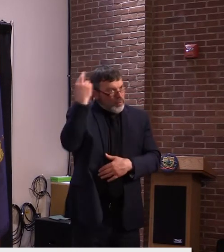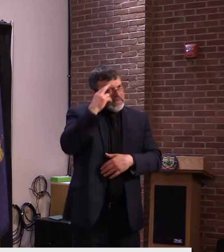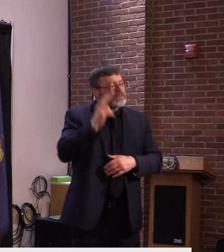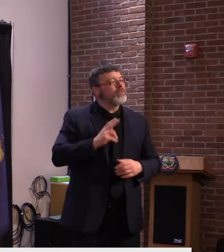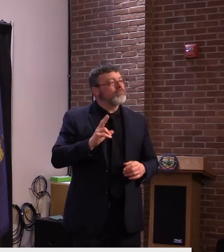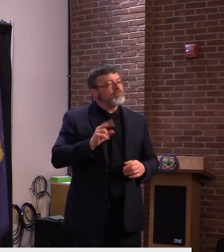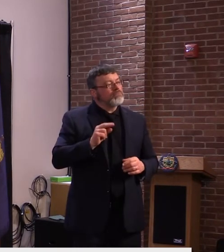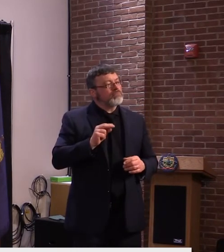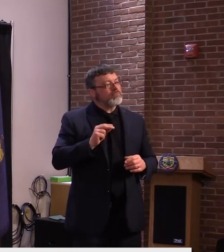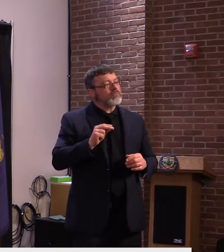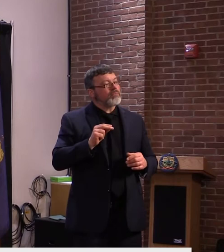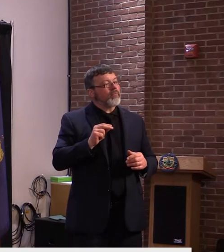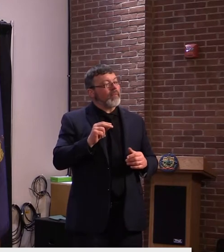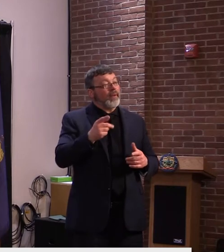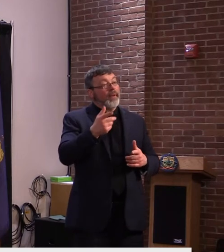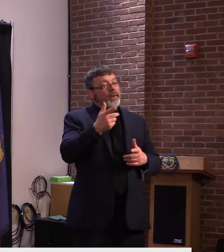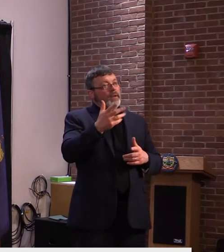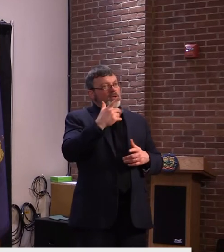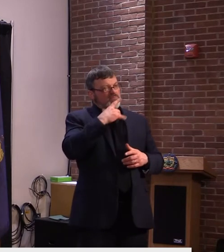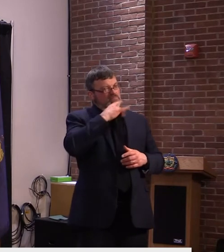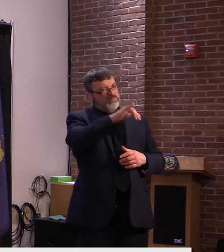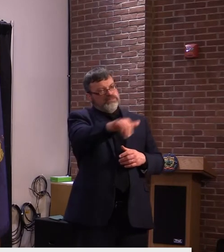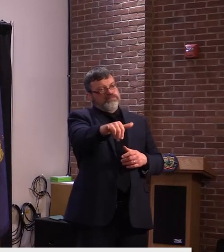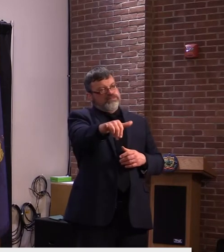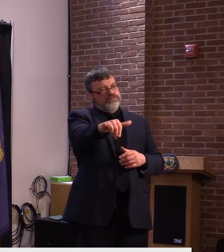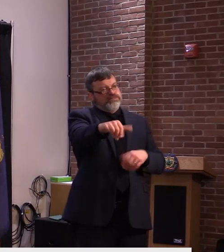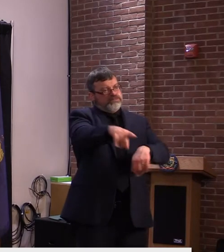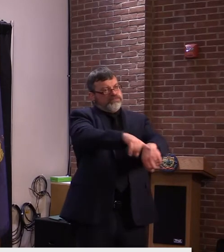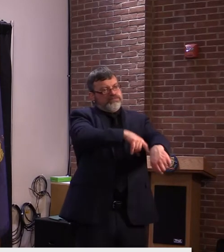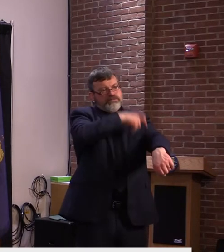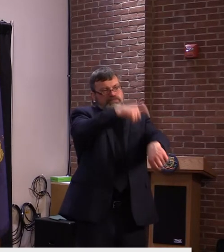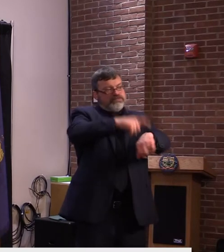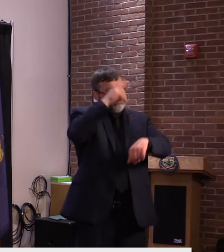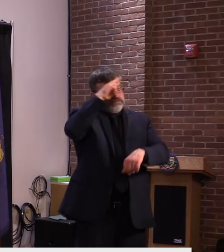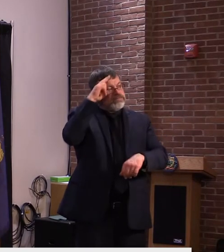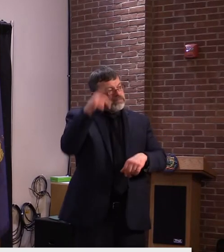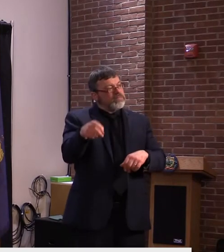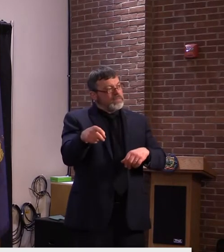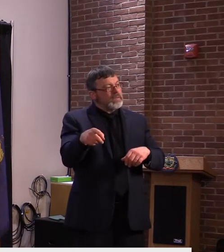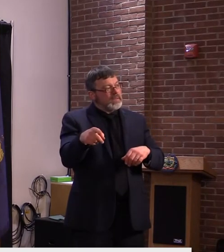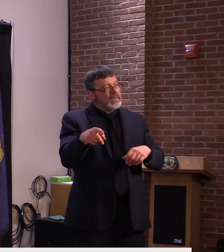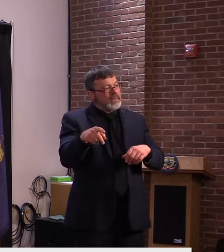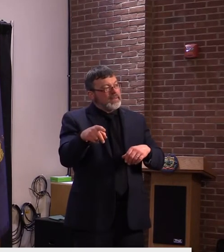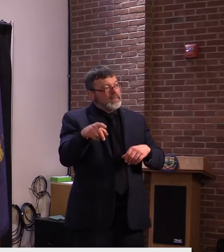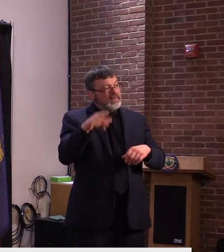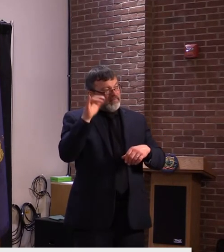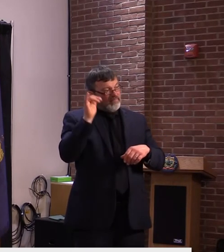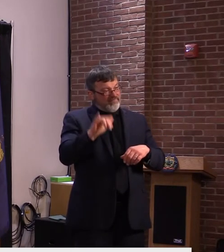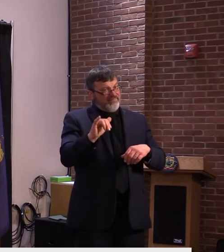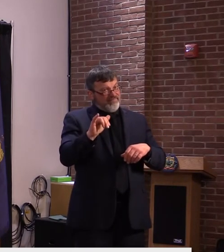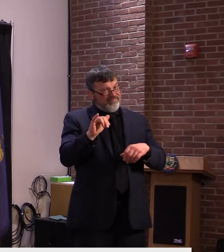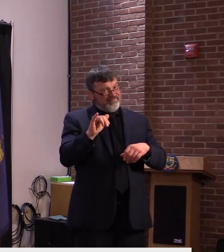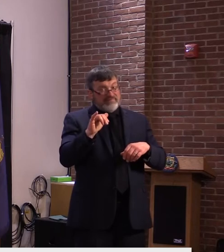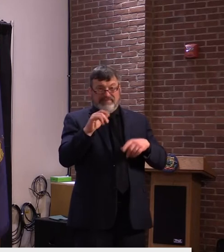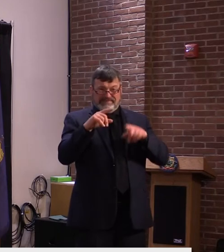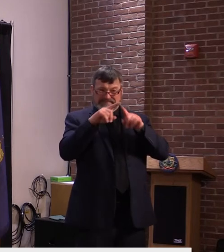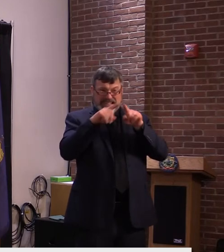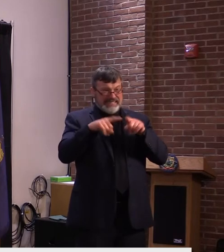hospital and the high level of Delta we had going through December. But a lot of this is